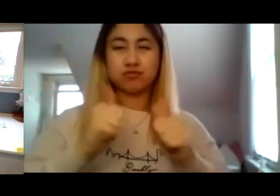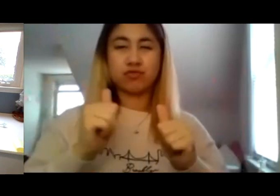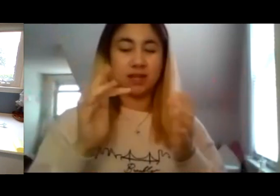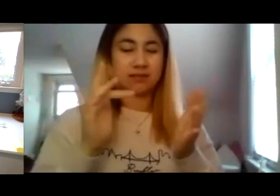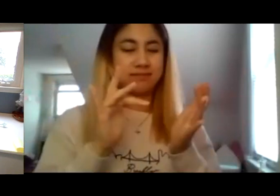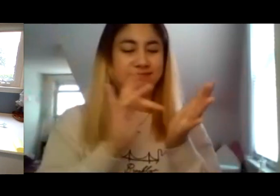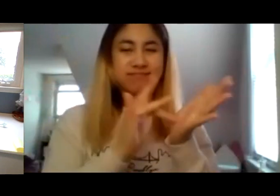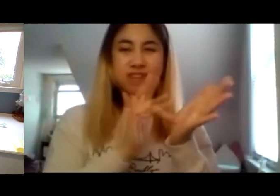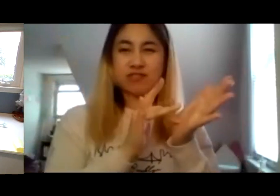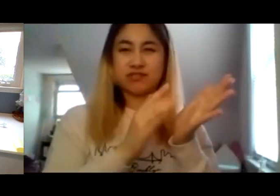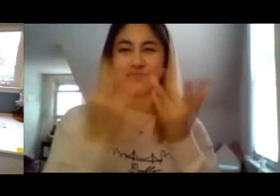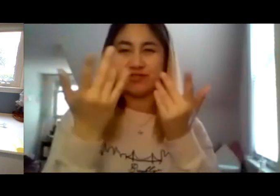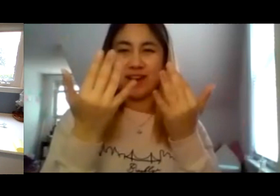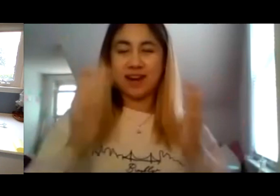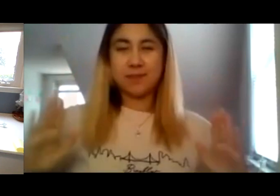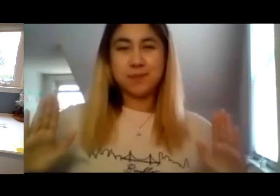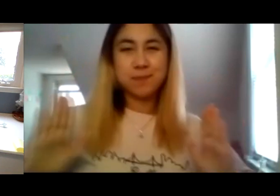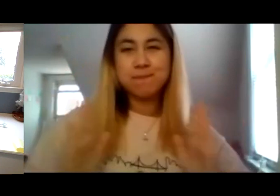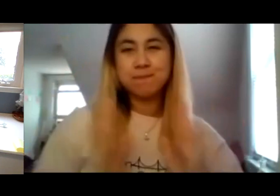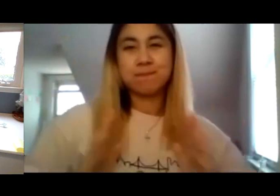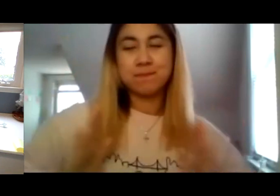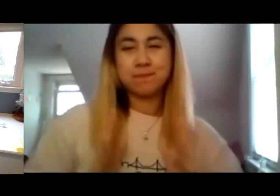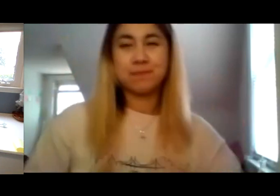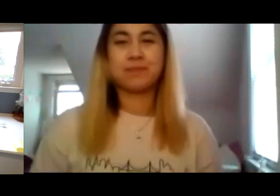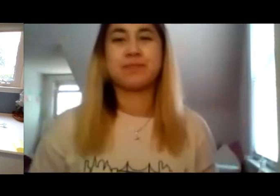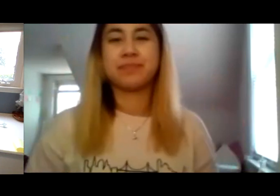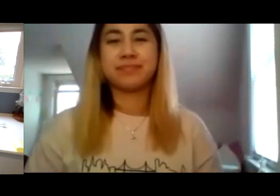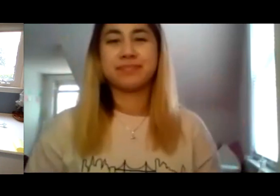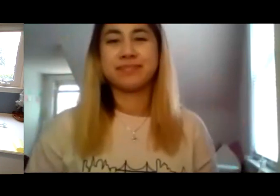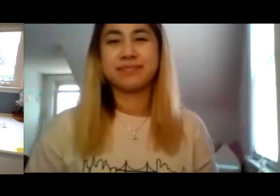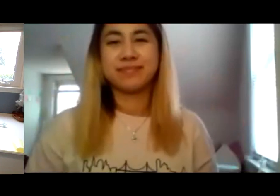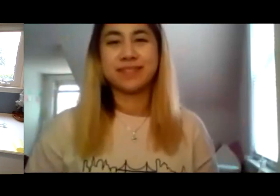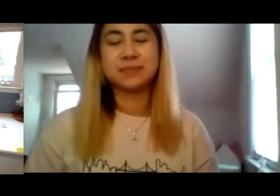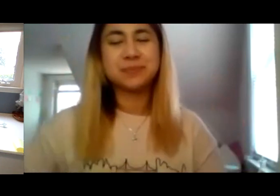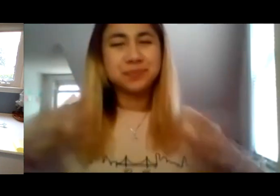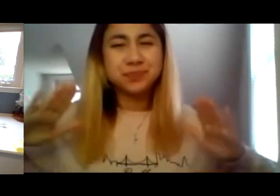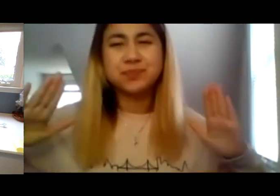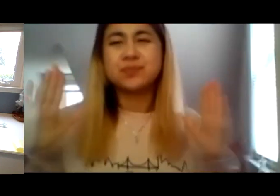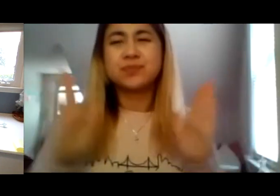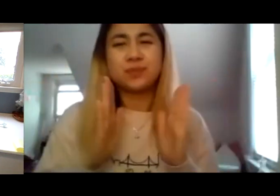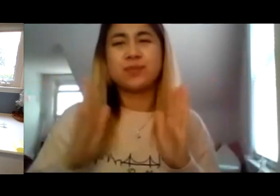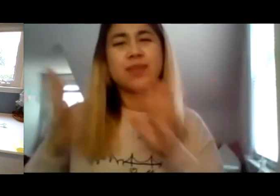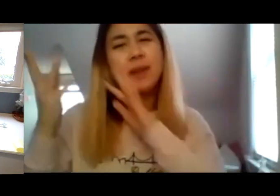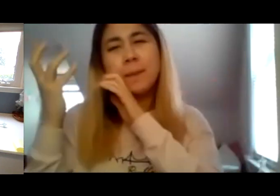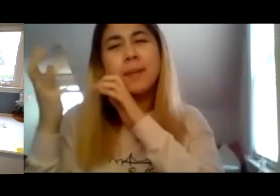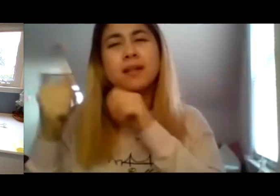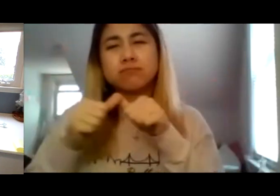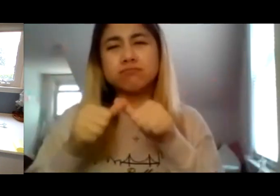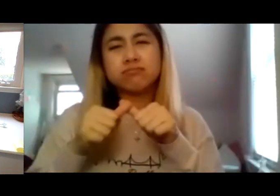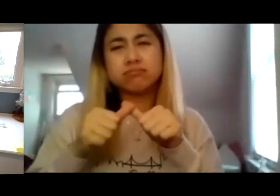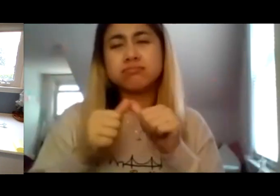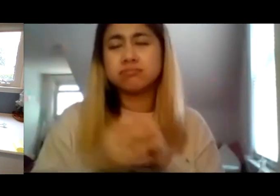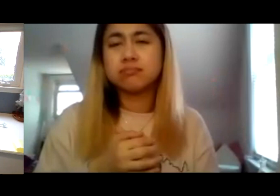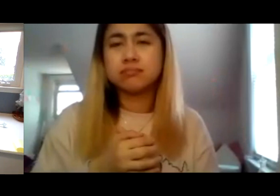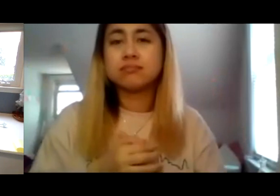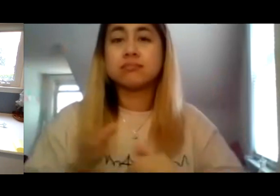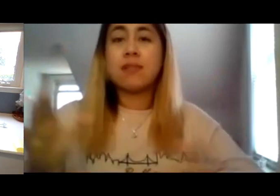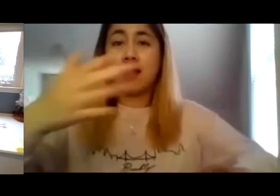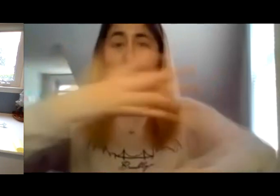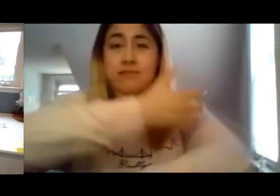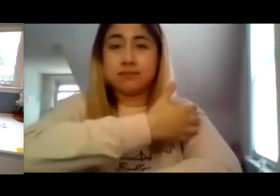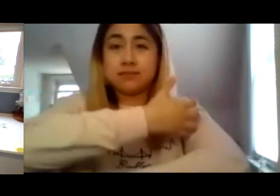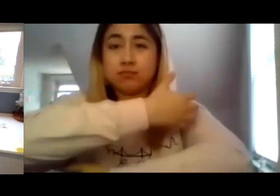pillow. Squeeze. Right? We could try to squeeze that pillow. Okay, squeeze